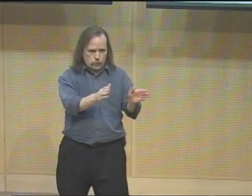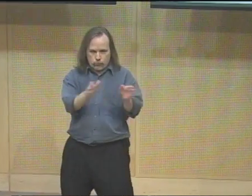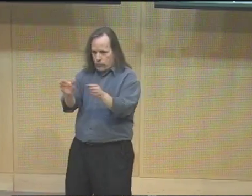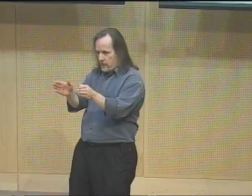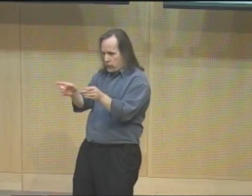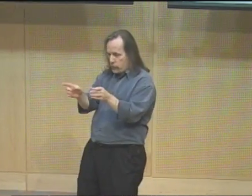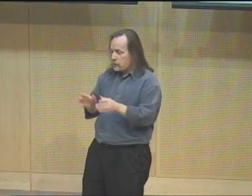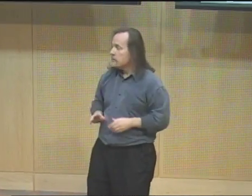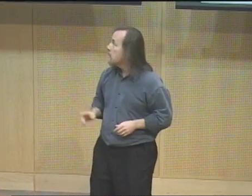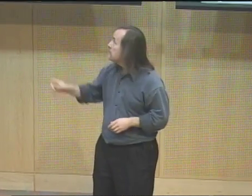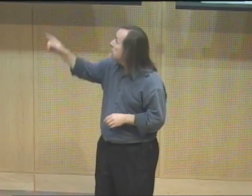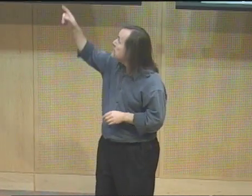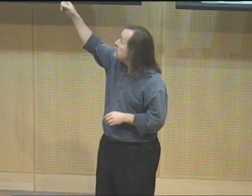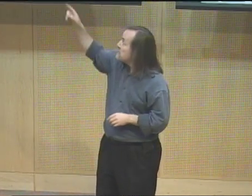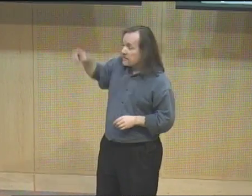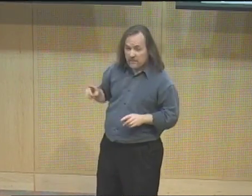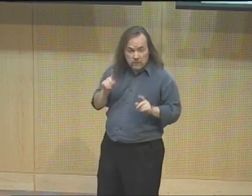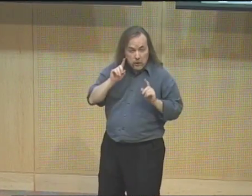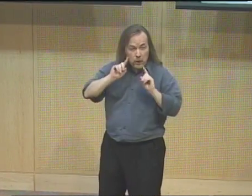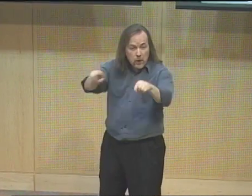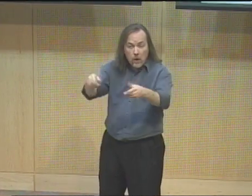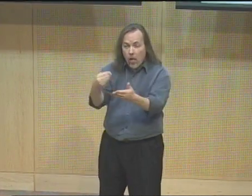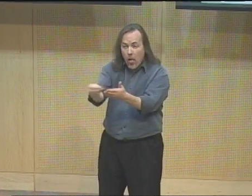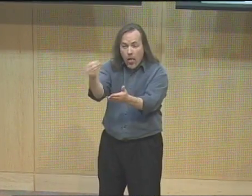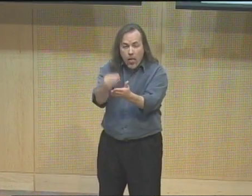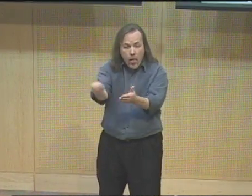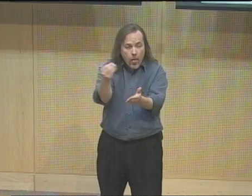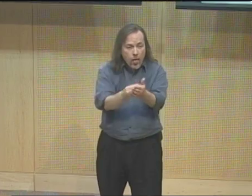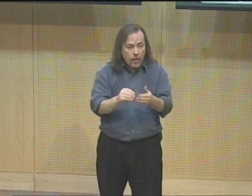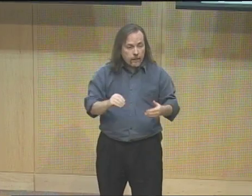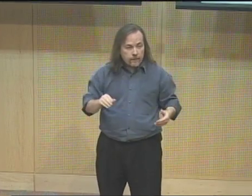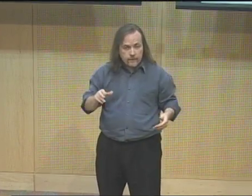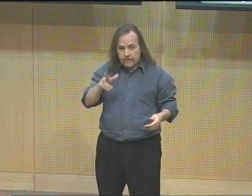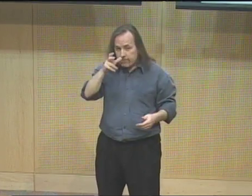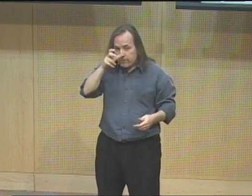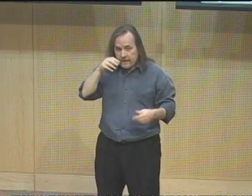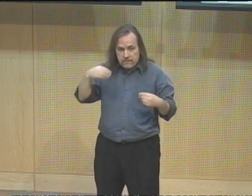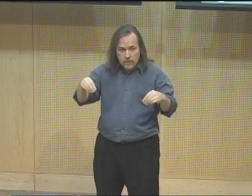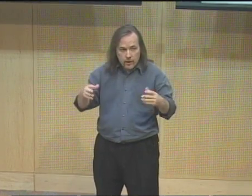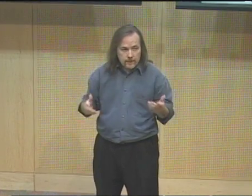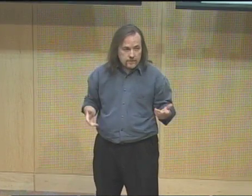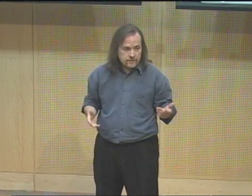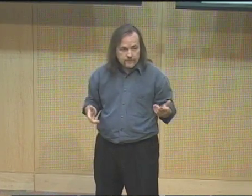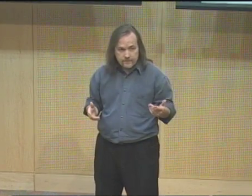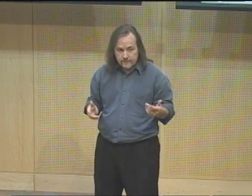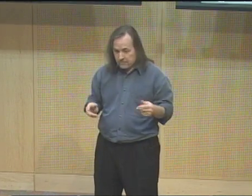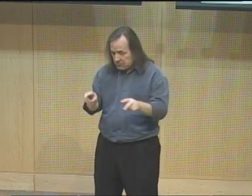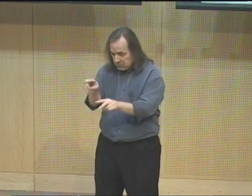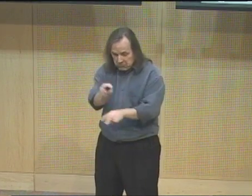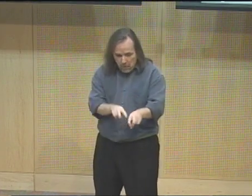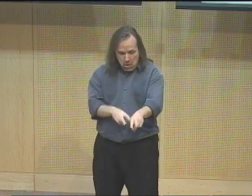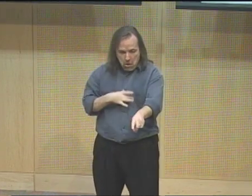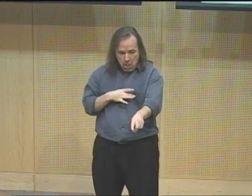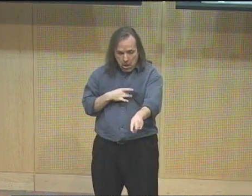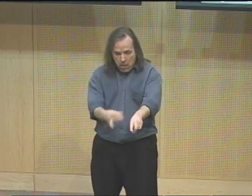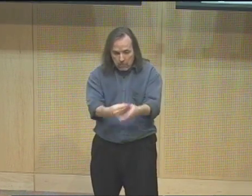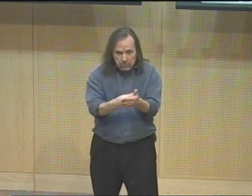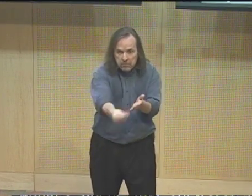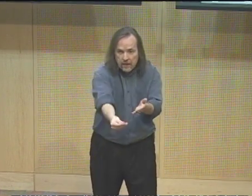I'm going to shift gears now. Have you ever gone to flea markets and you find